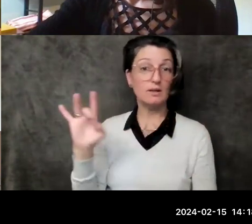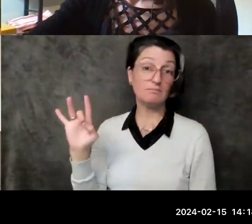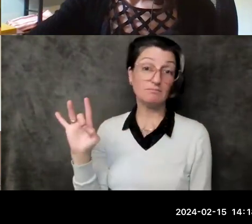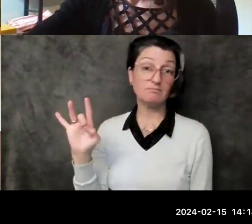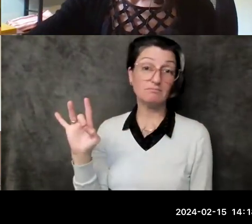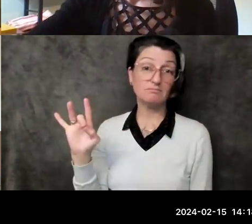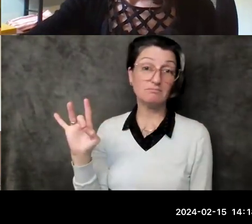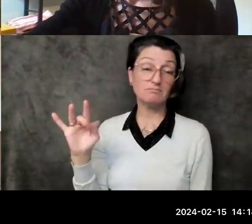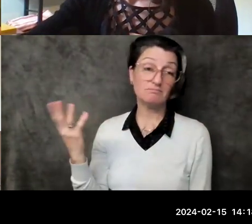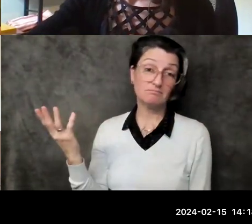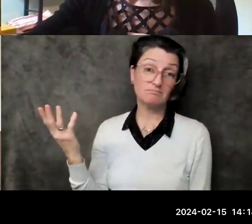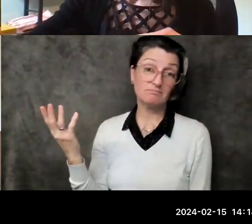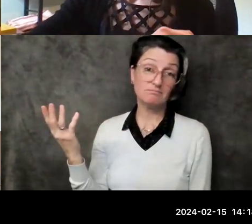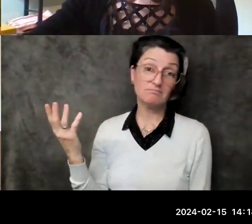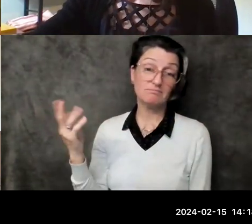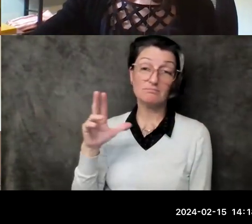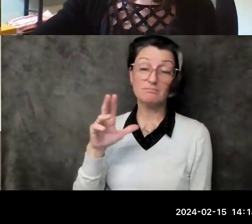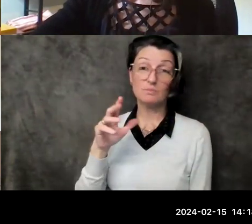for